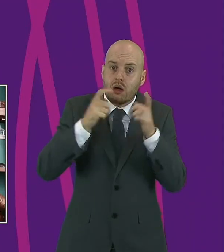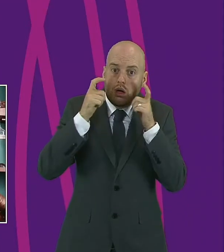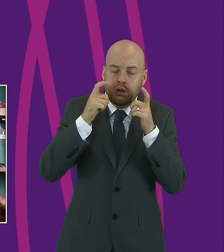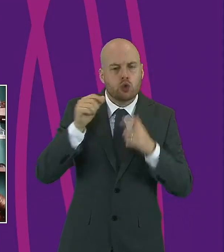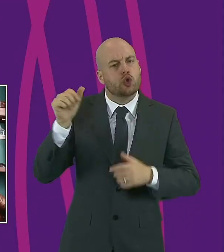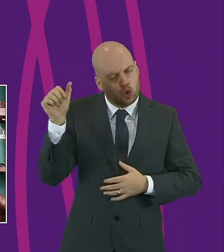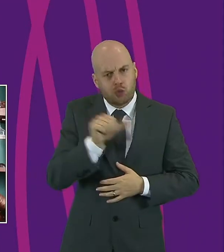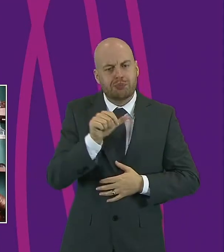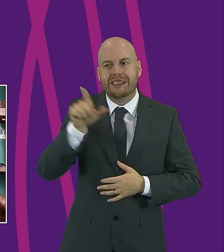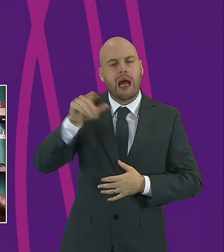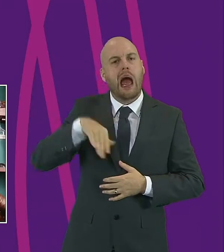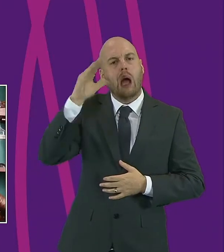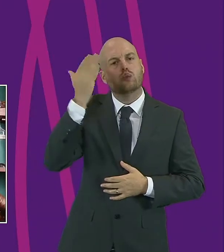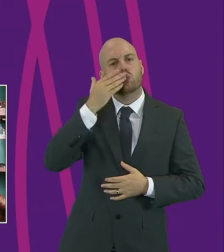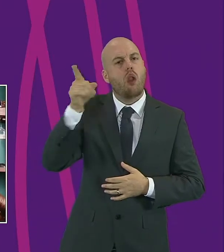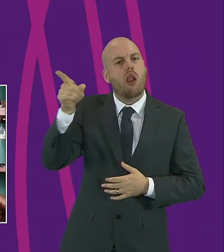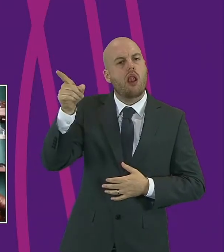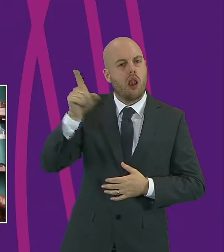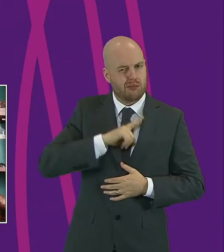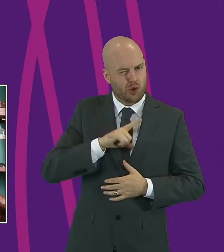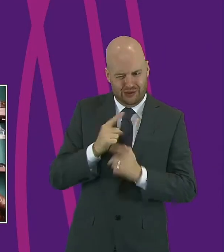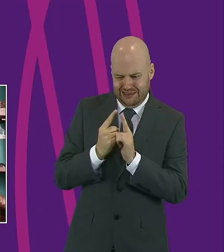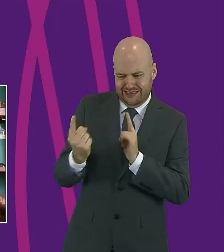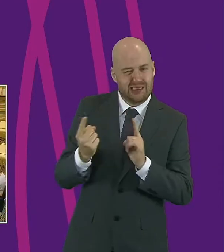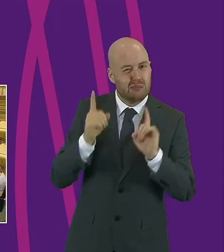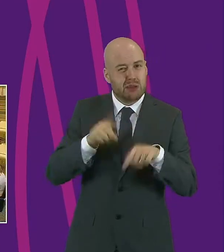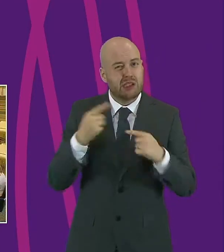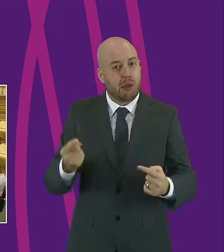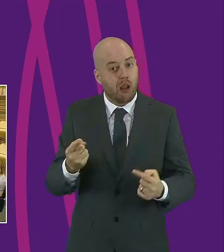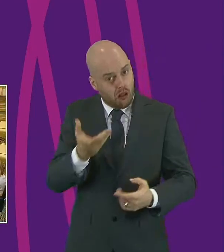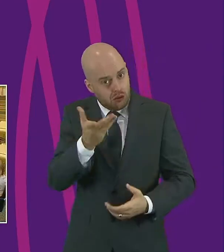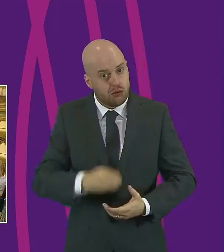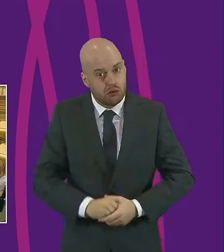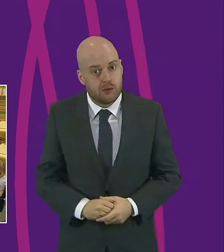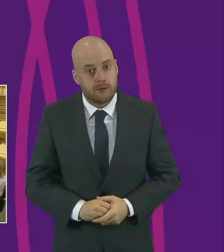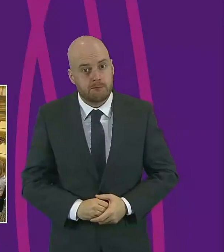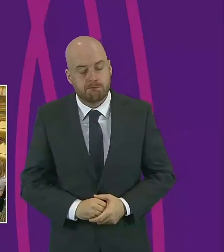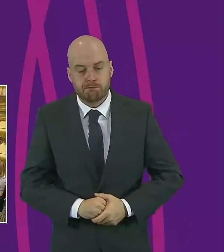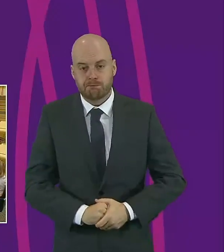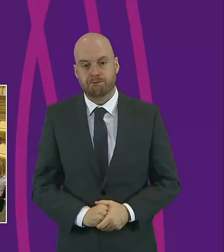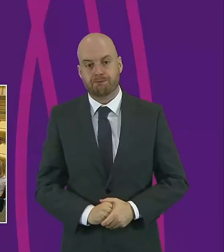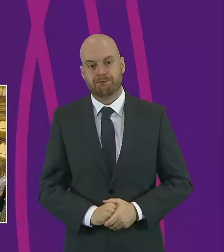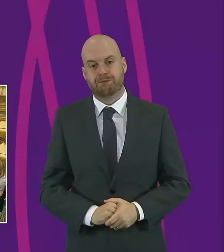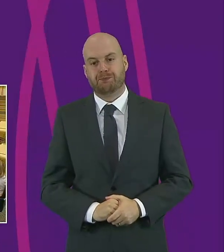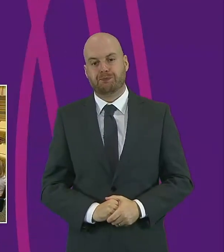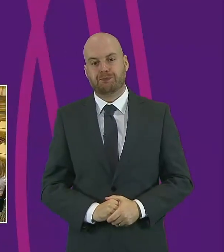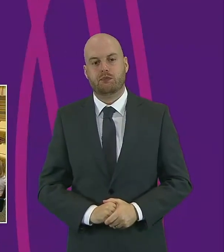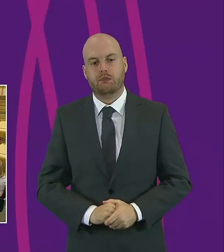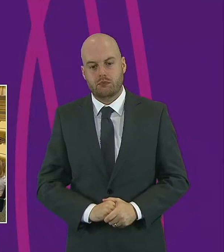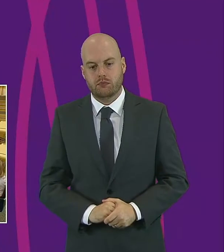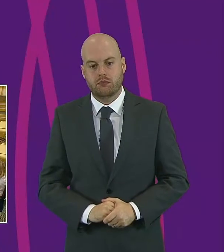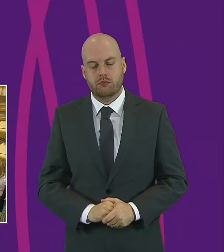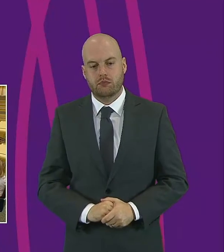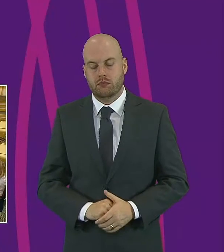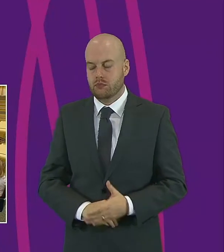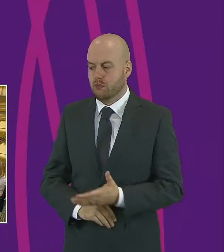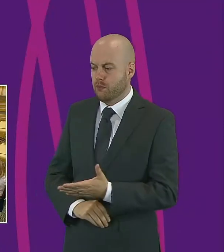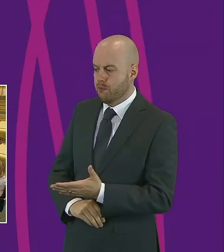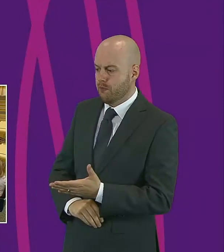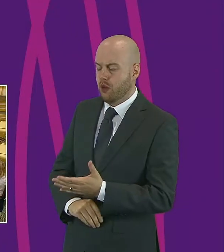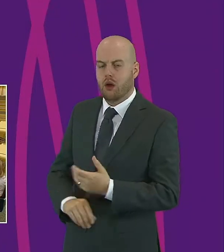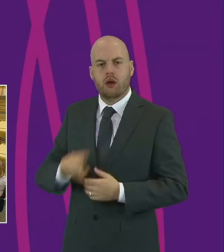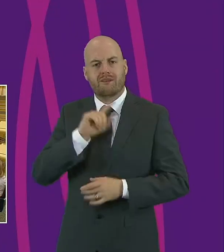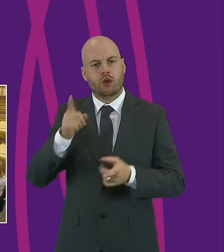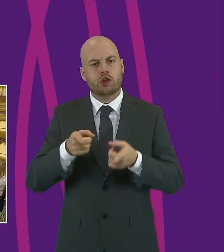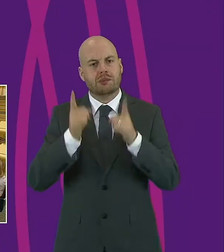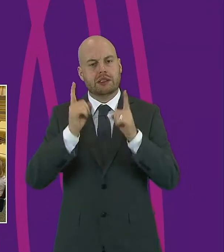high schools where distancing is not possible? First Minister. So in, I suppose, direct and short answer to